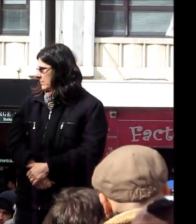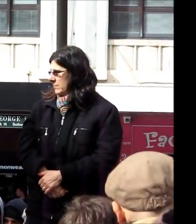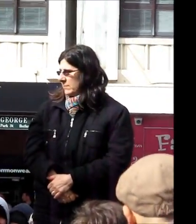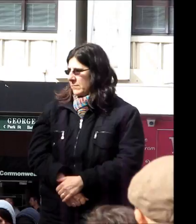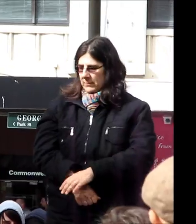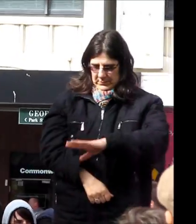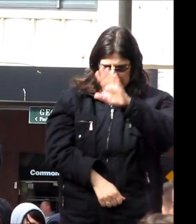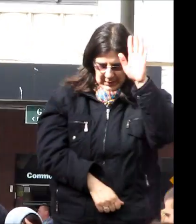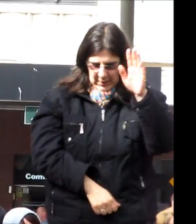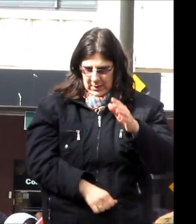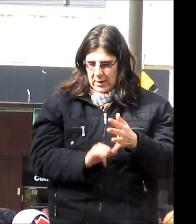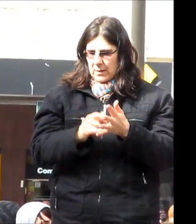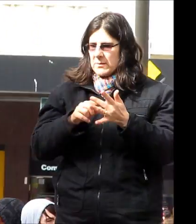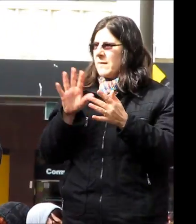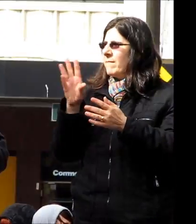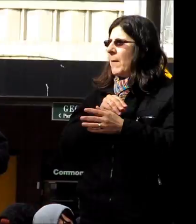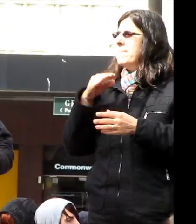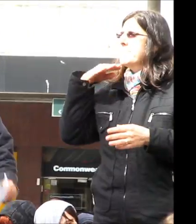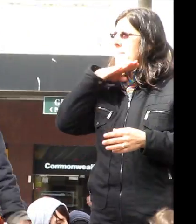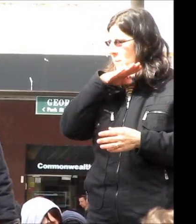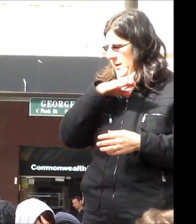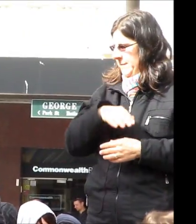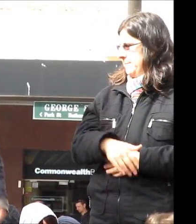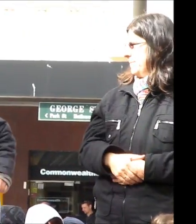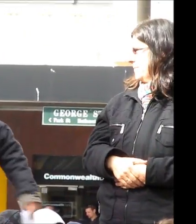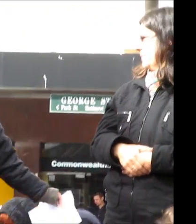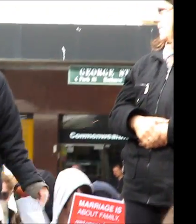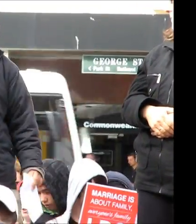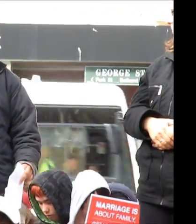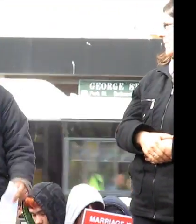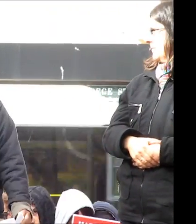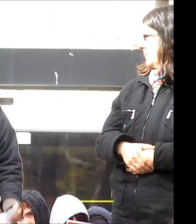Hey everyone, I'm Sam from Melbourne.